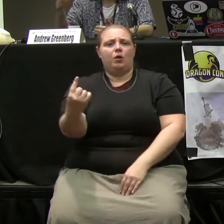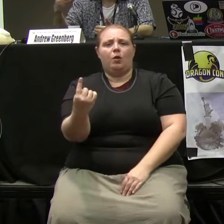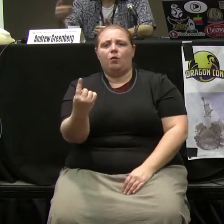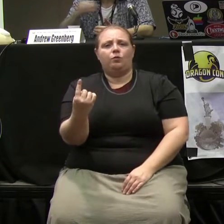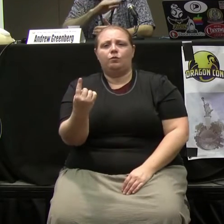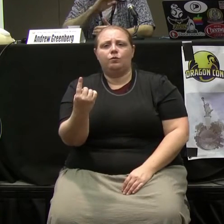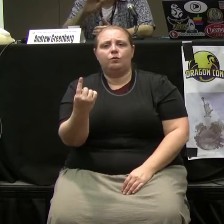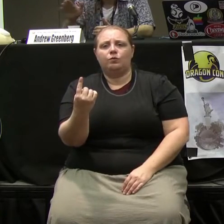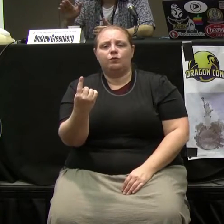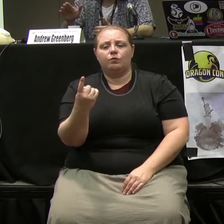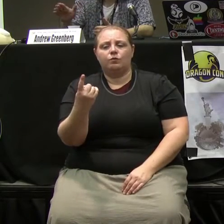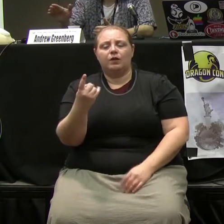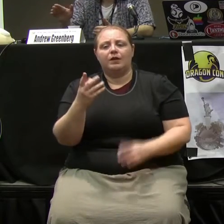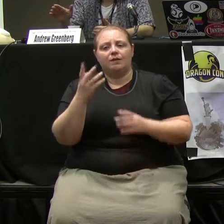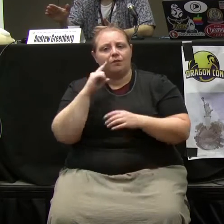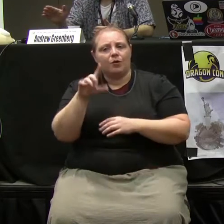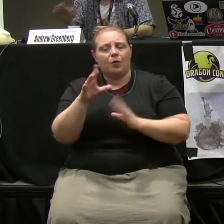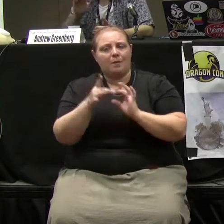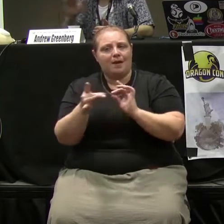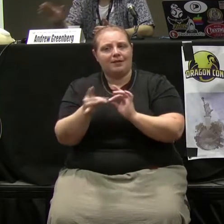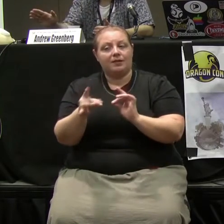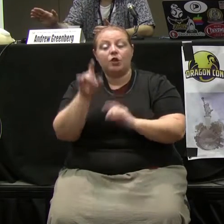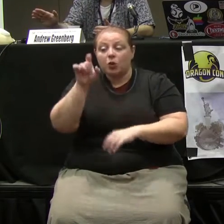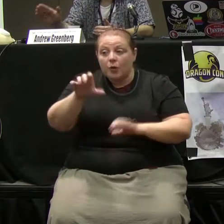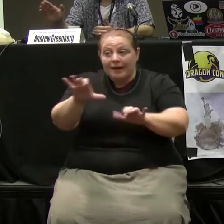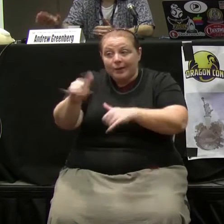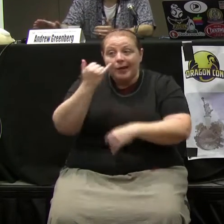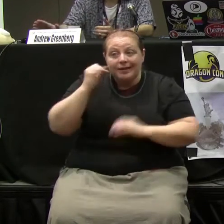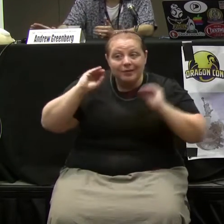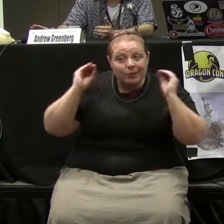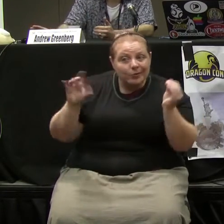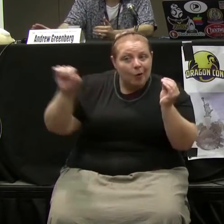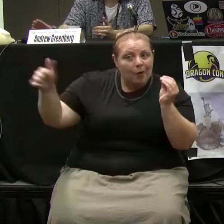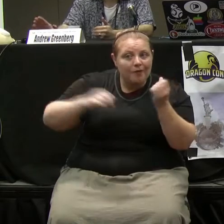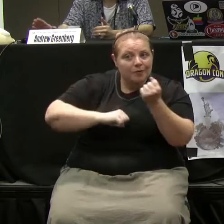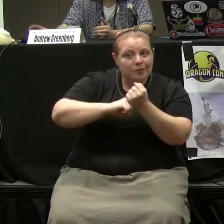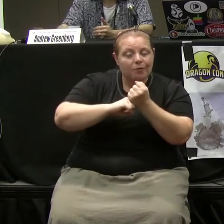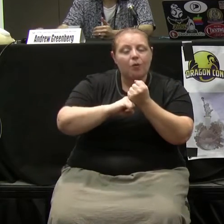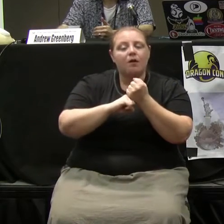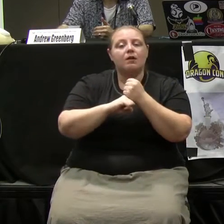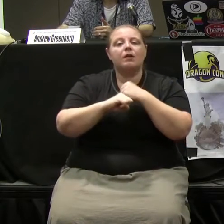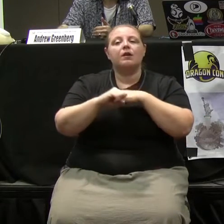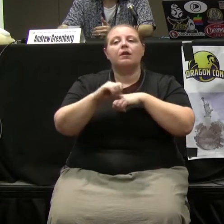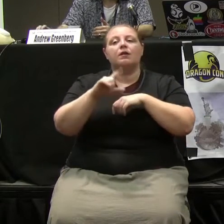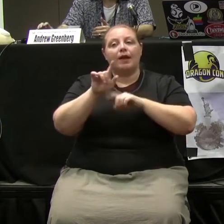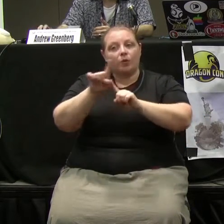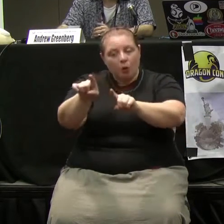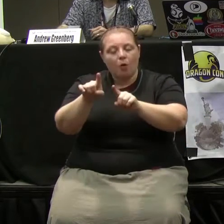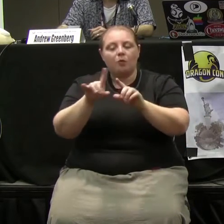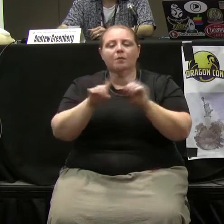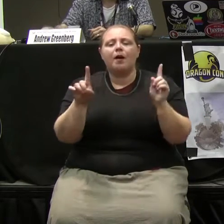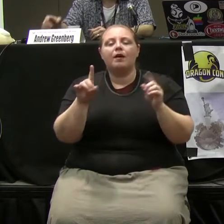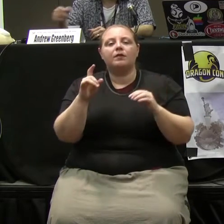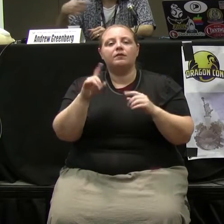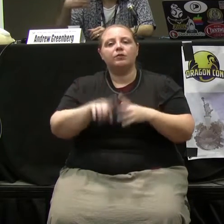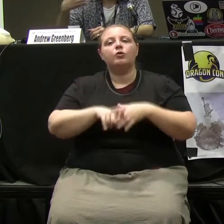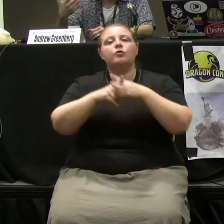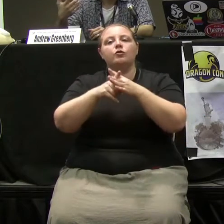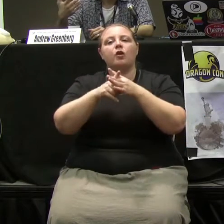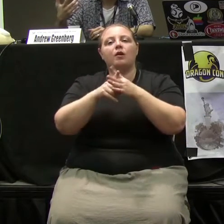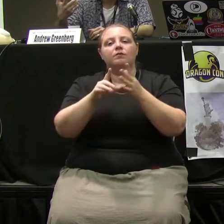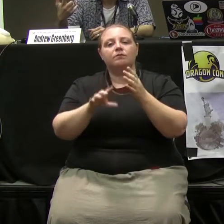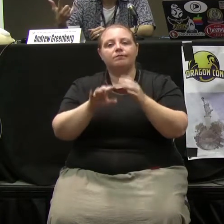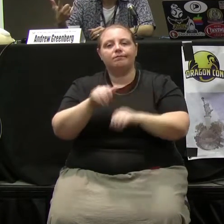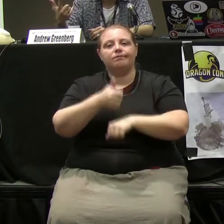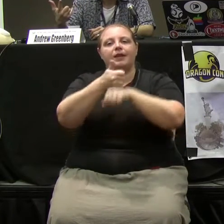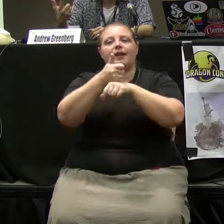activist pushing your message. You need to do that if no one else is. Absolutely be at the legislature doing that. But start building those alliances. So